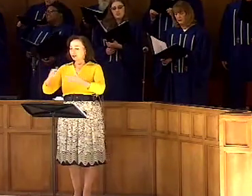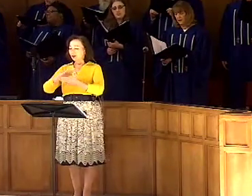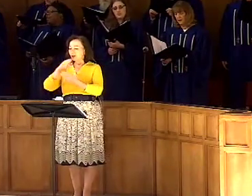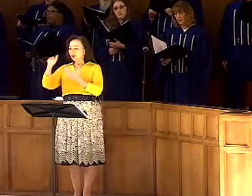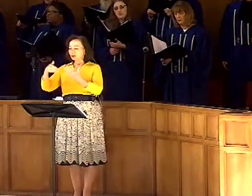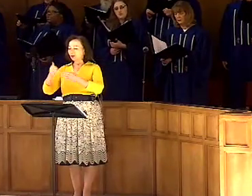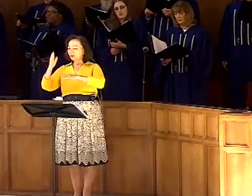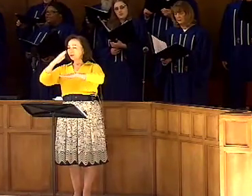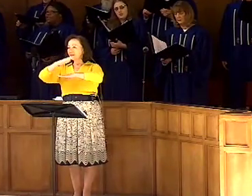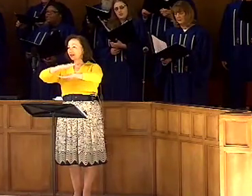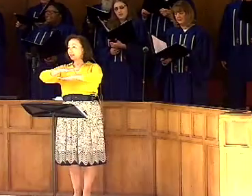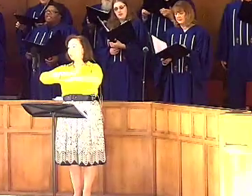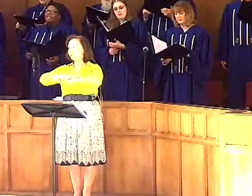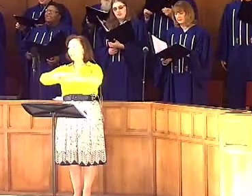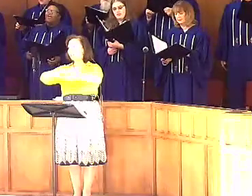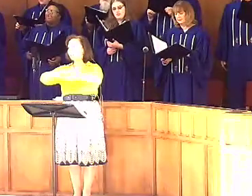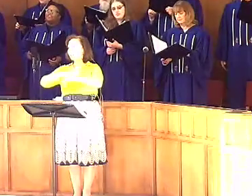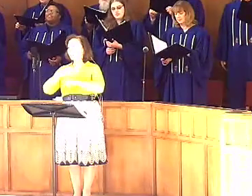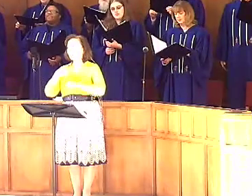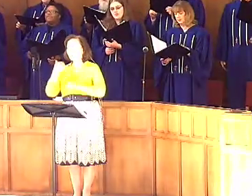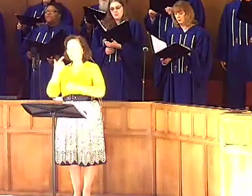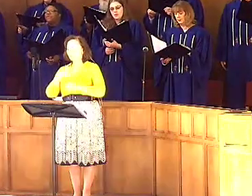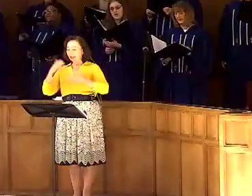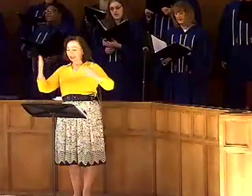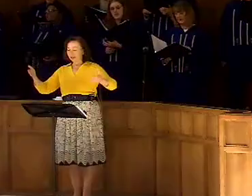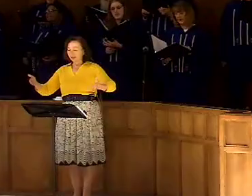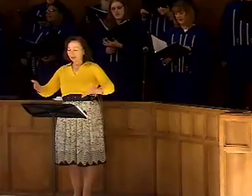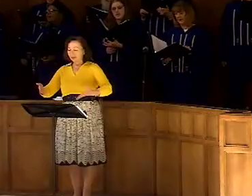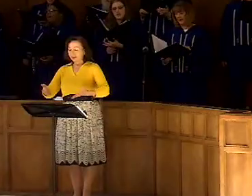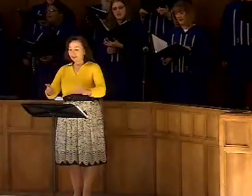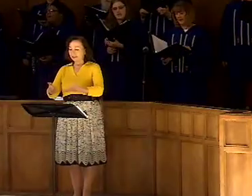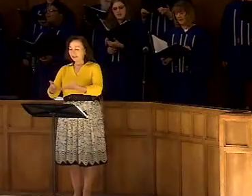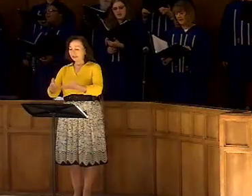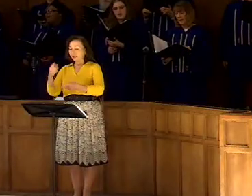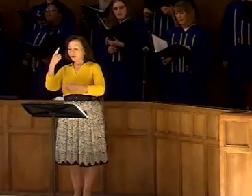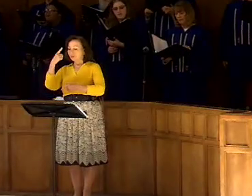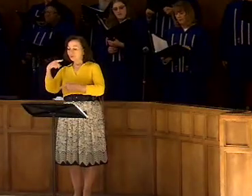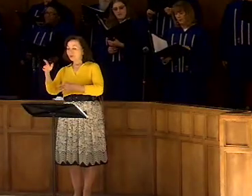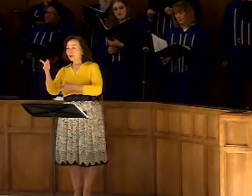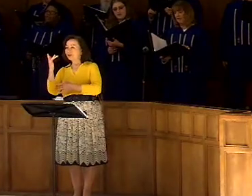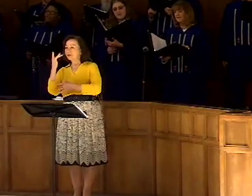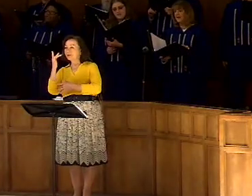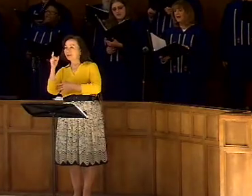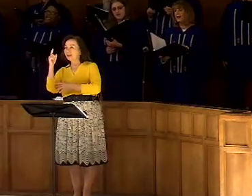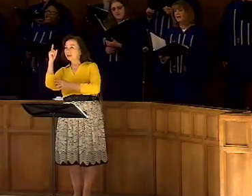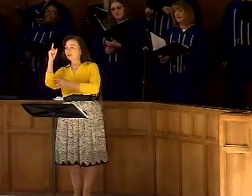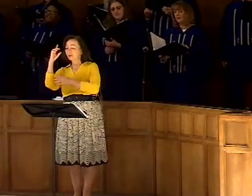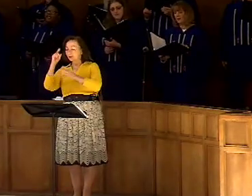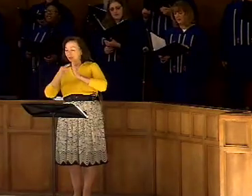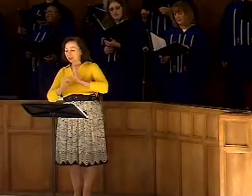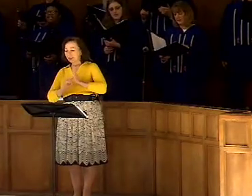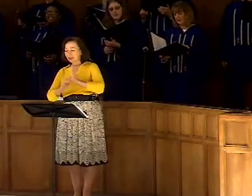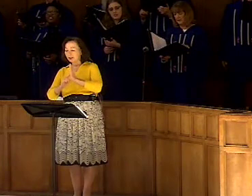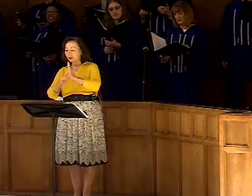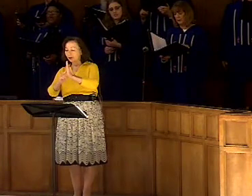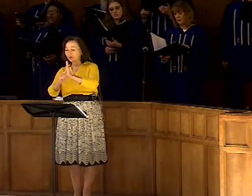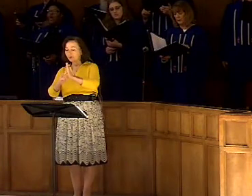until all on the altar we lay. For the favor